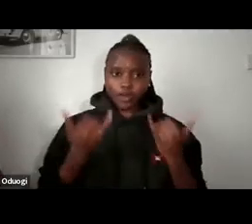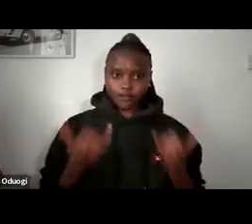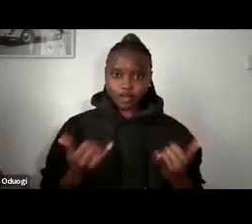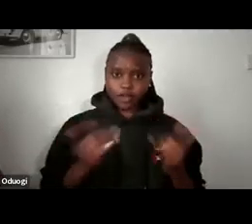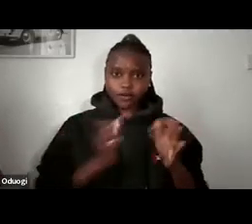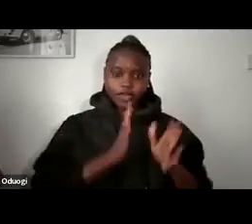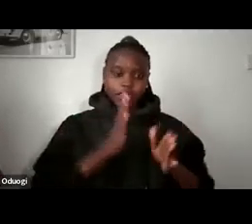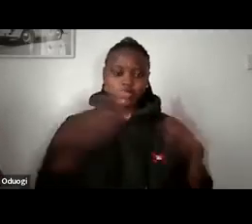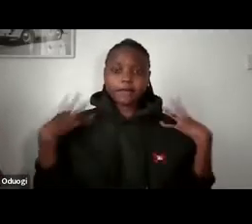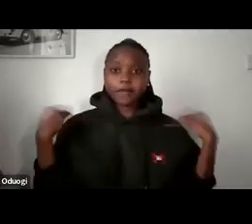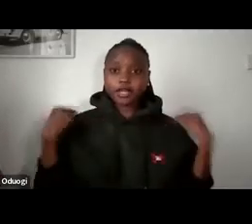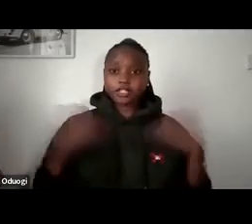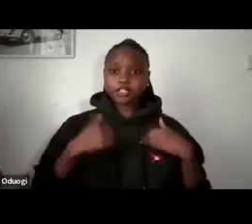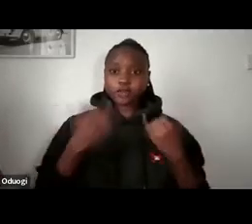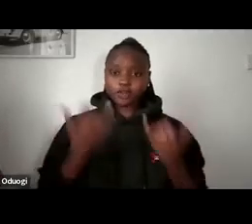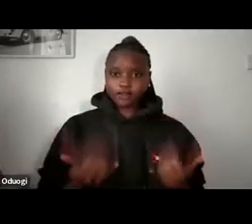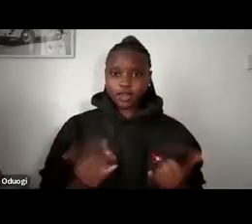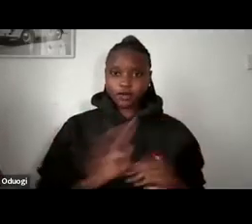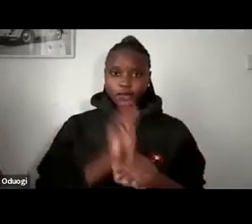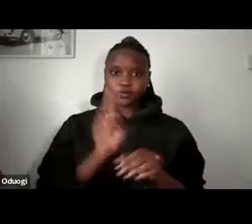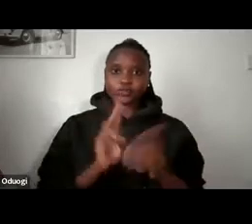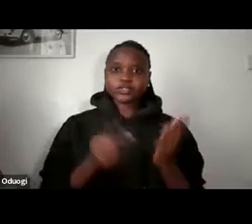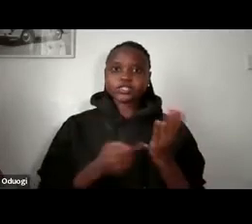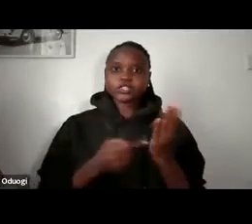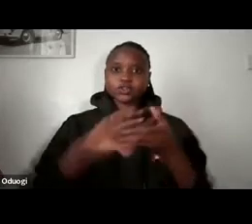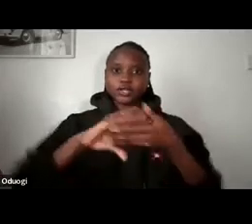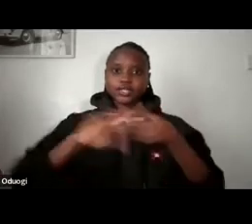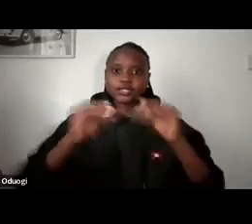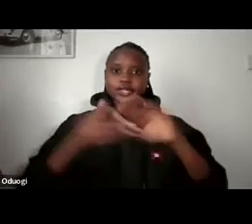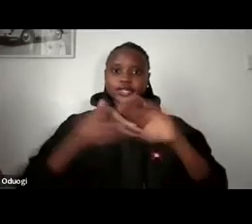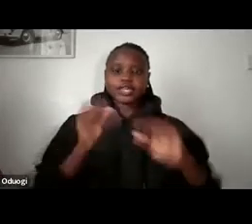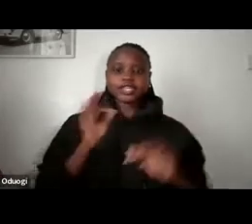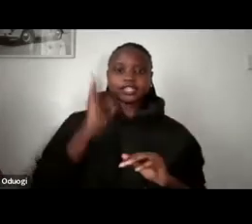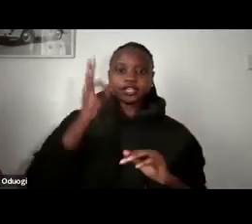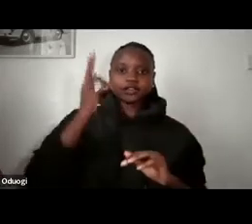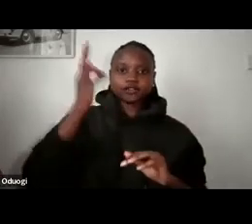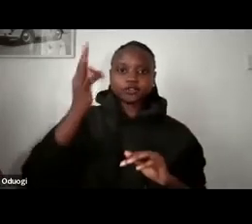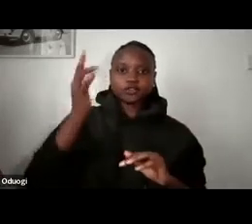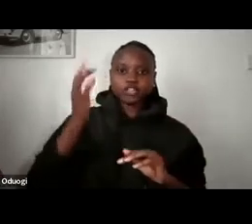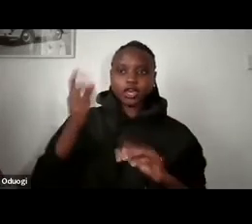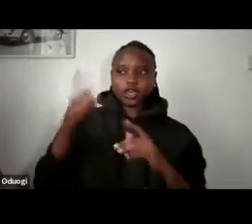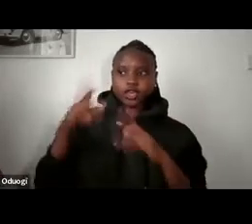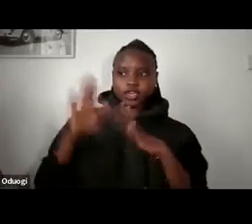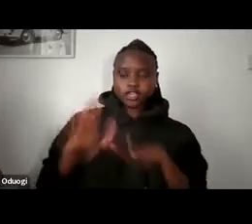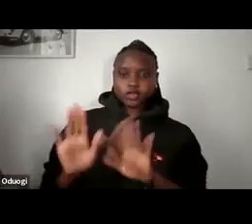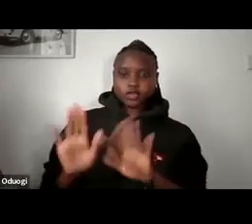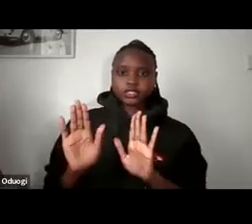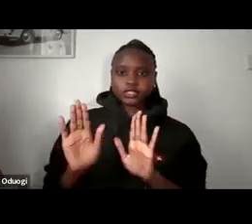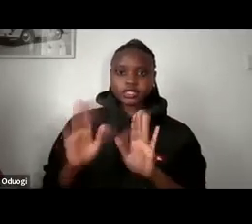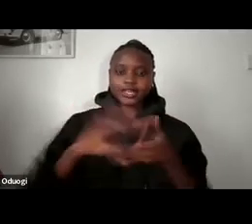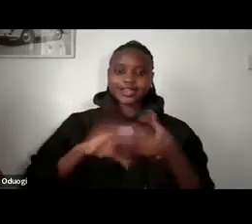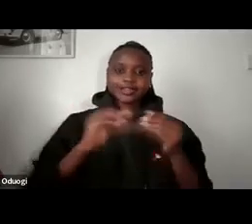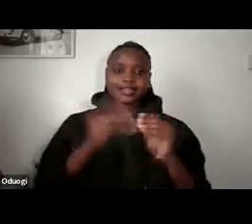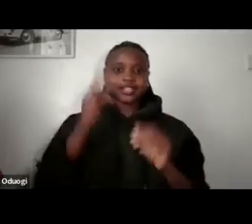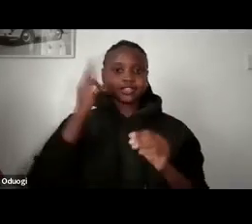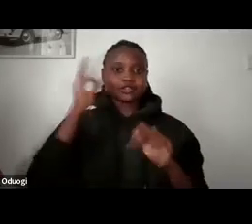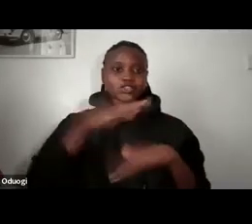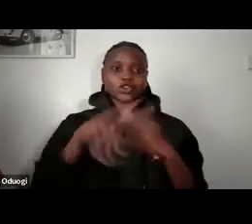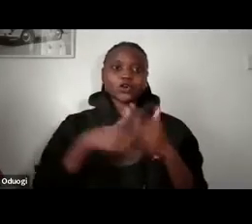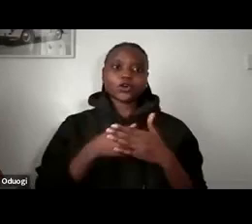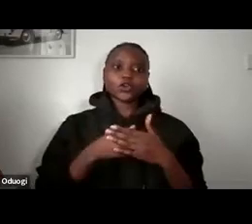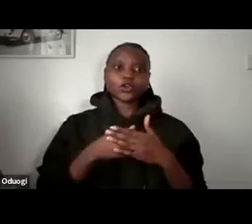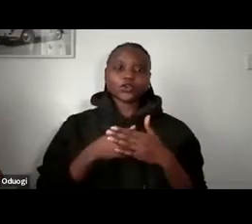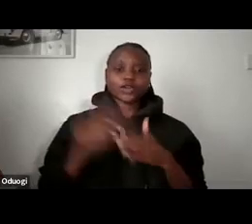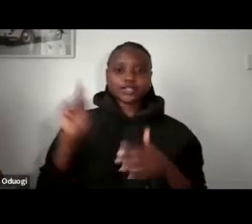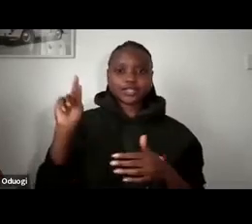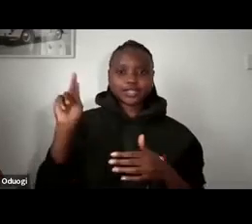using digital is creating your future, is creating the future for all of us as Kenyans. and therefore feel